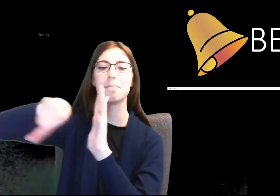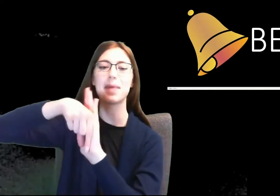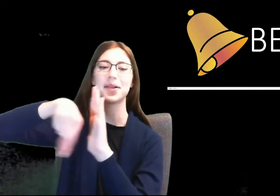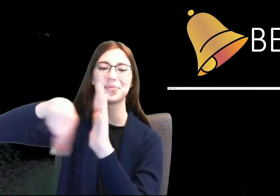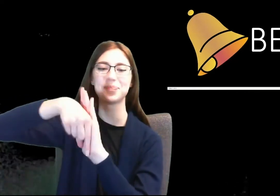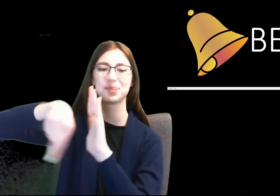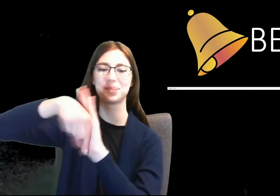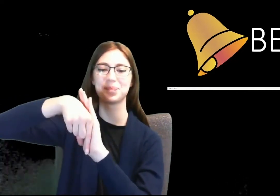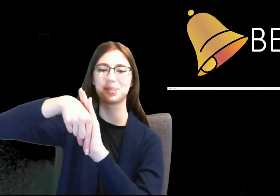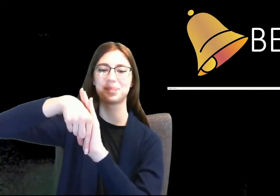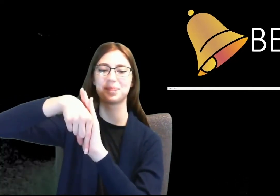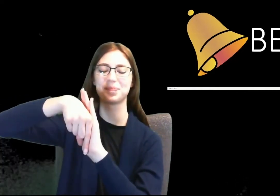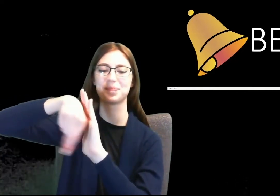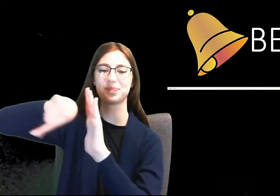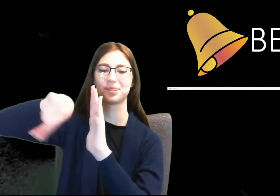Bell.